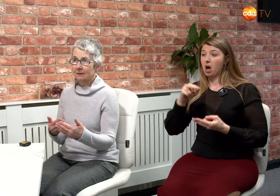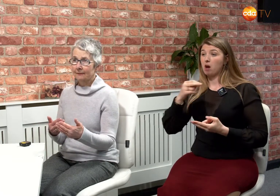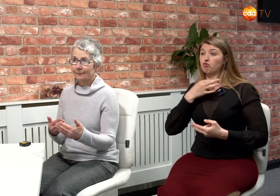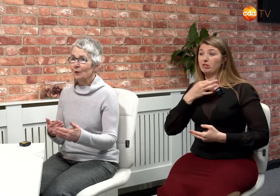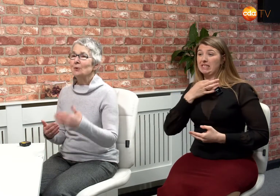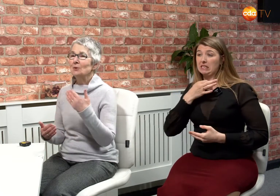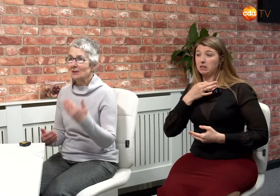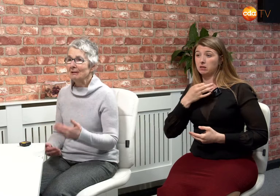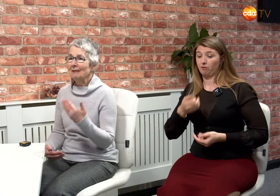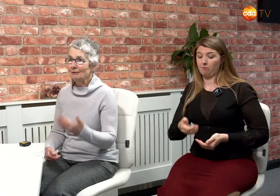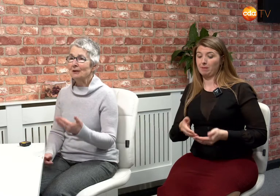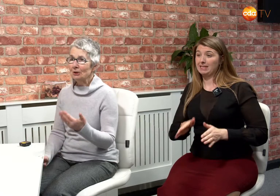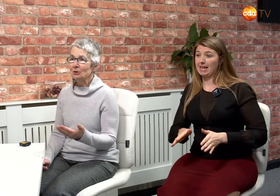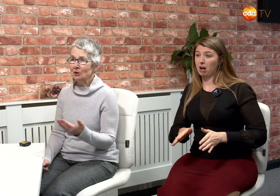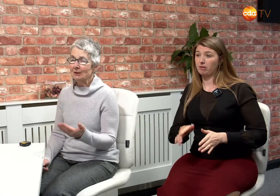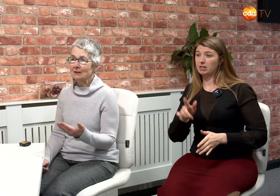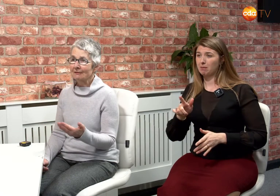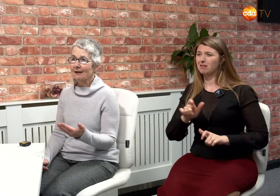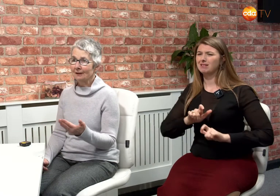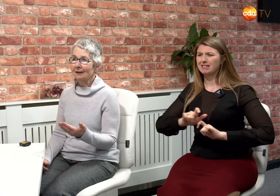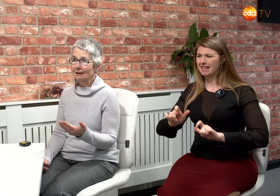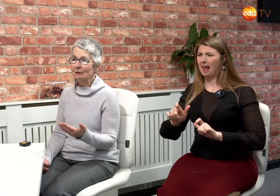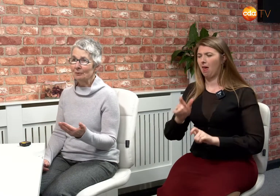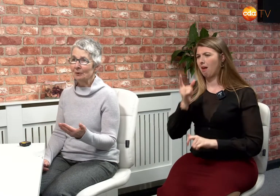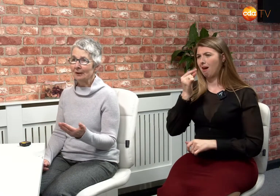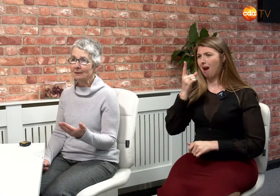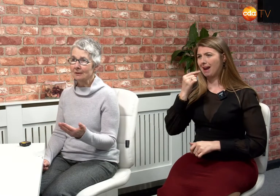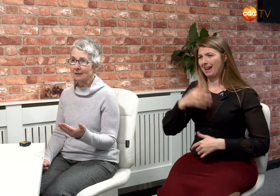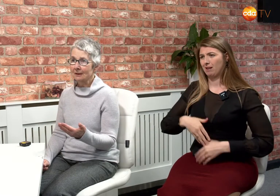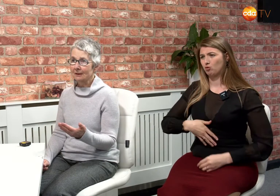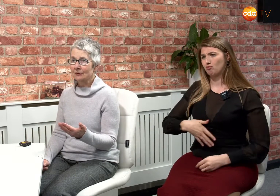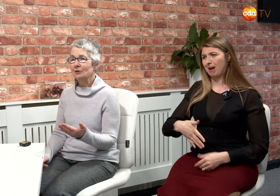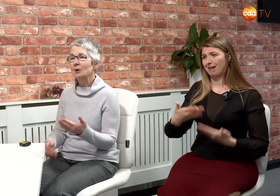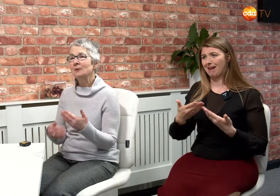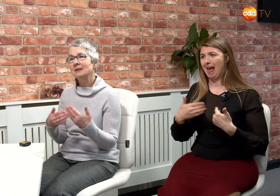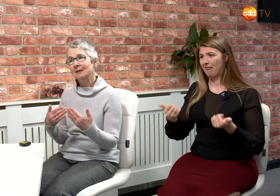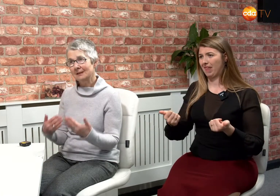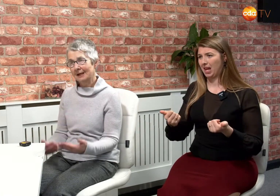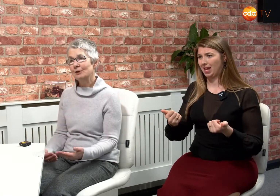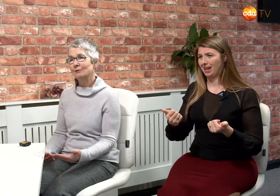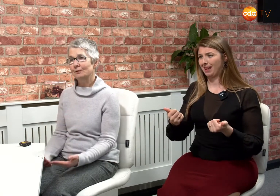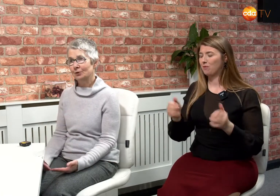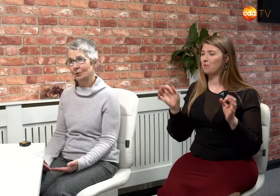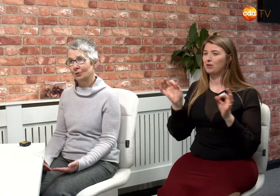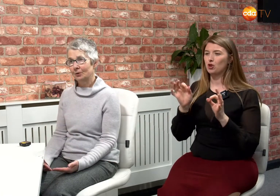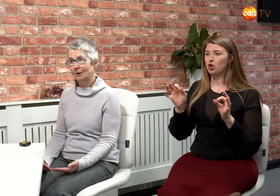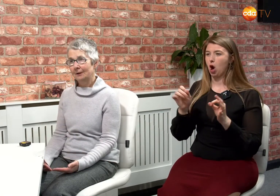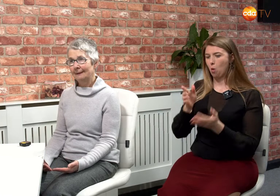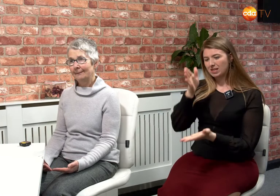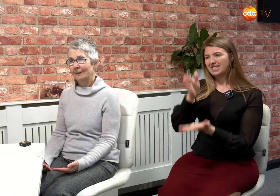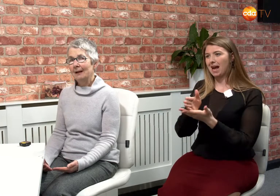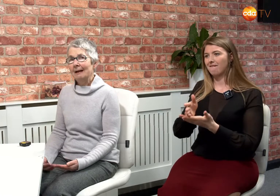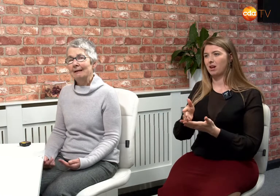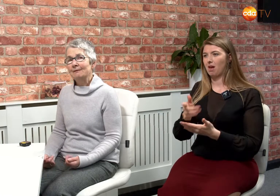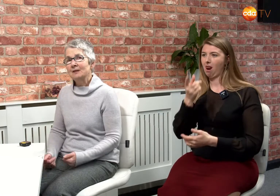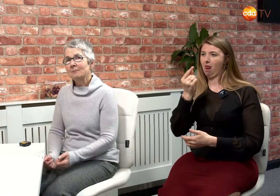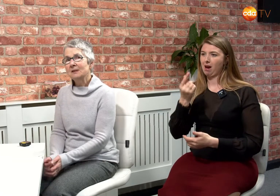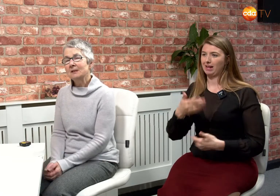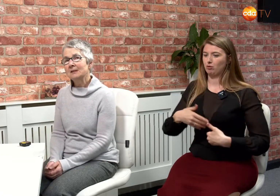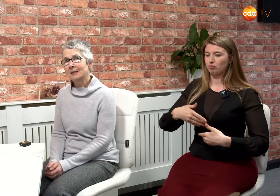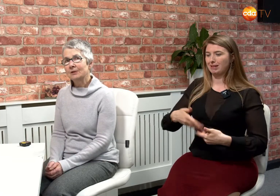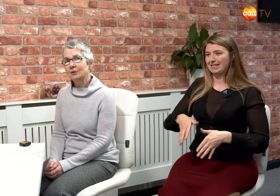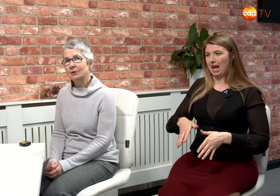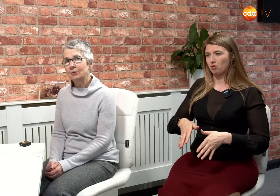risk, you still have a really good chance of having a healthy pregnancy. So nobody can tell you for sure. And